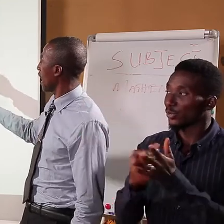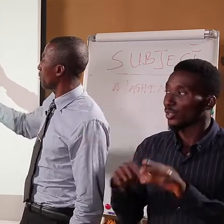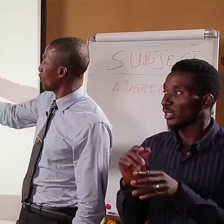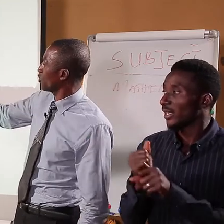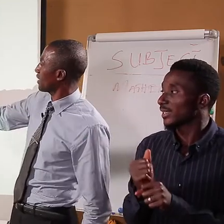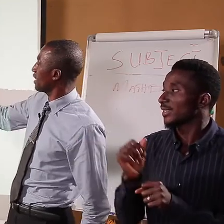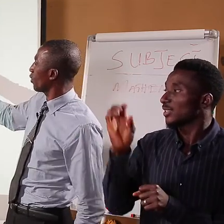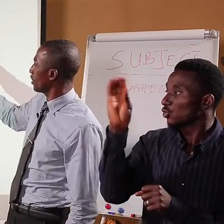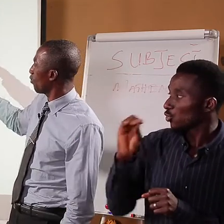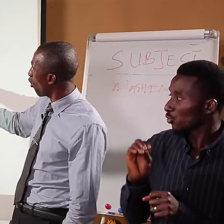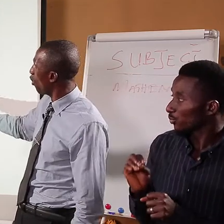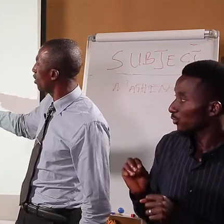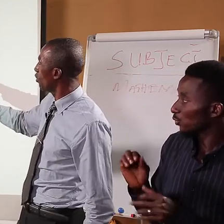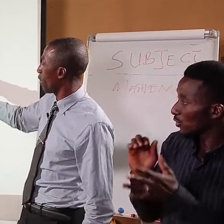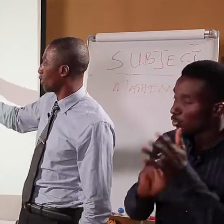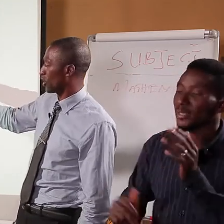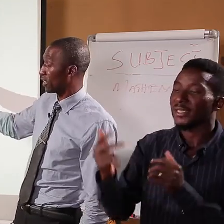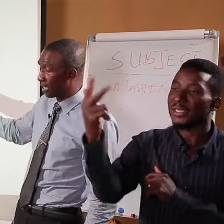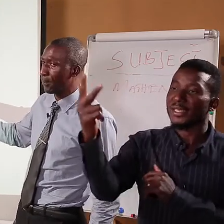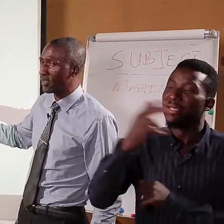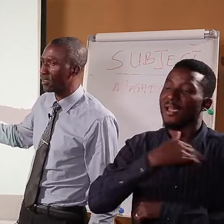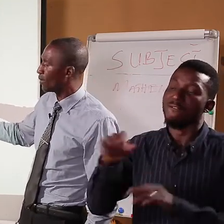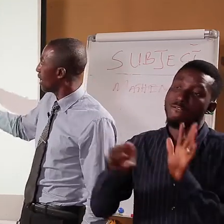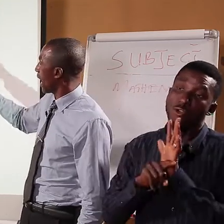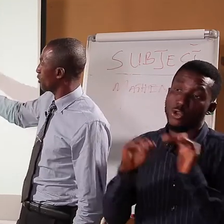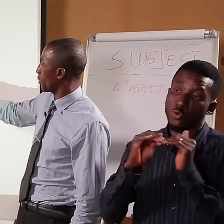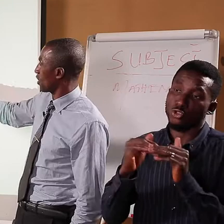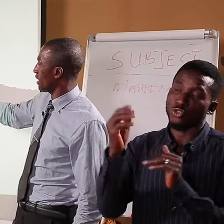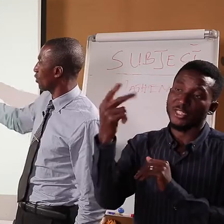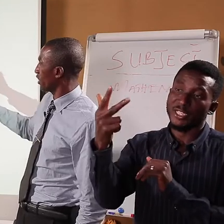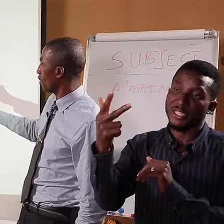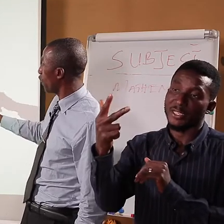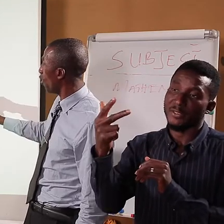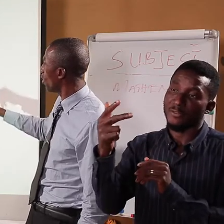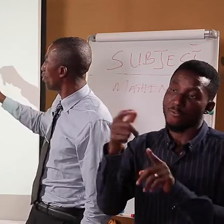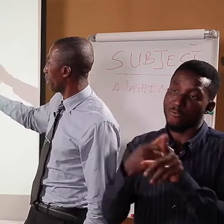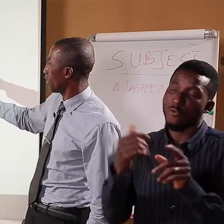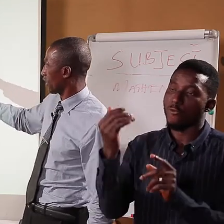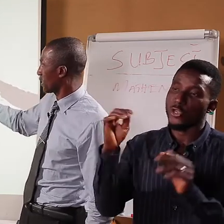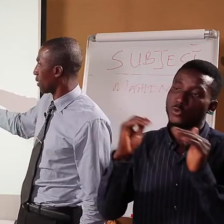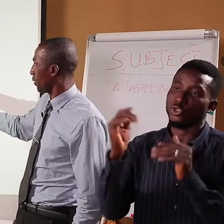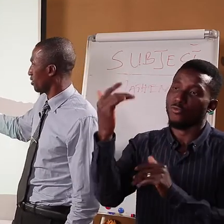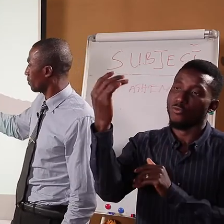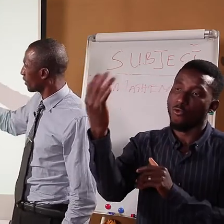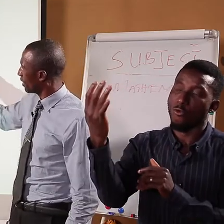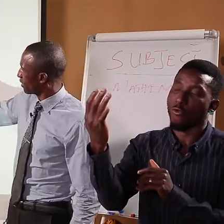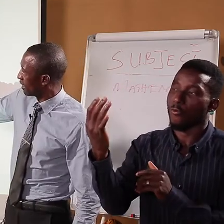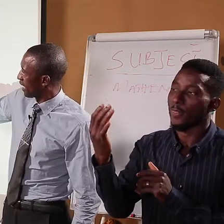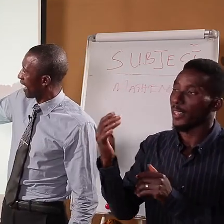you 0. I'm subtracting equation 4 from equation 3, please. I'm subtracting equation 4 from equation 3,